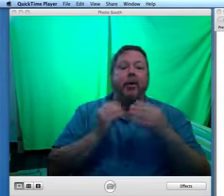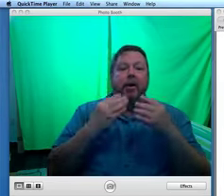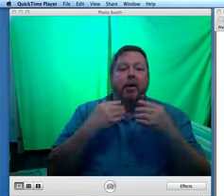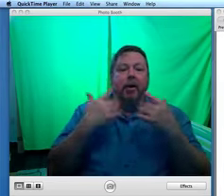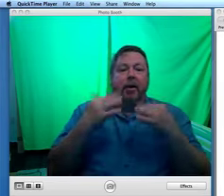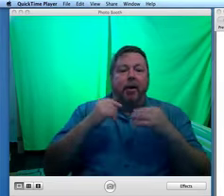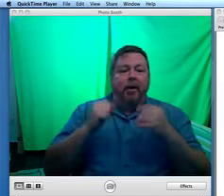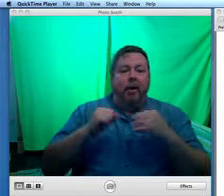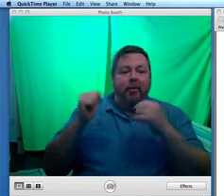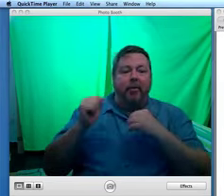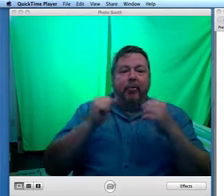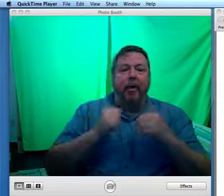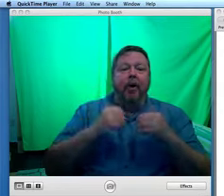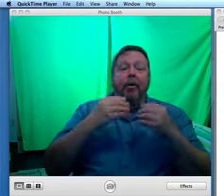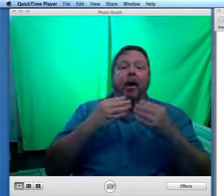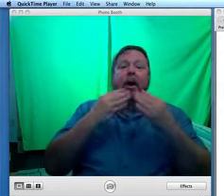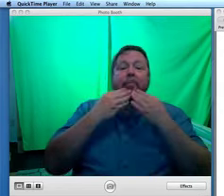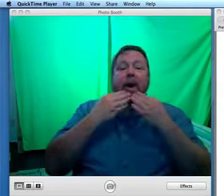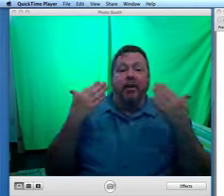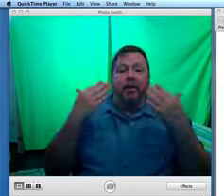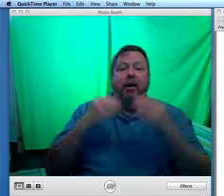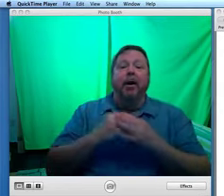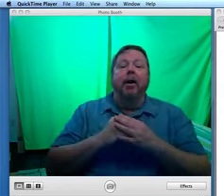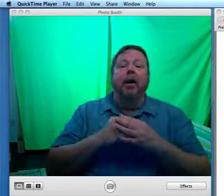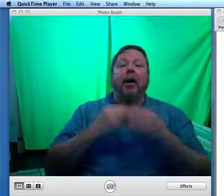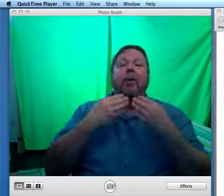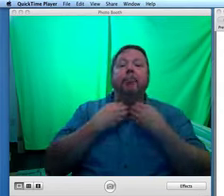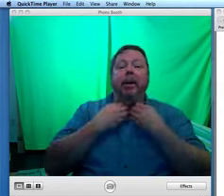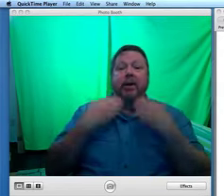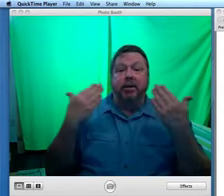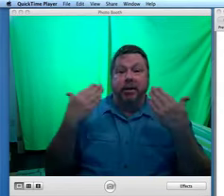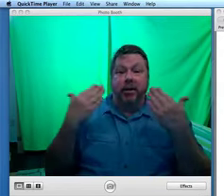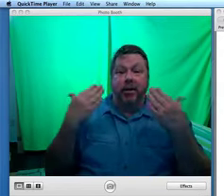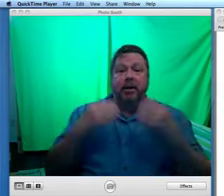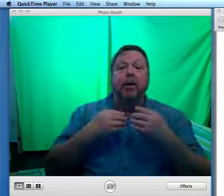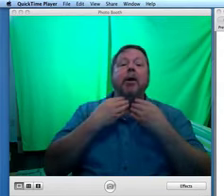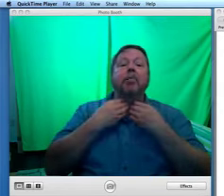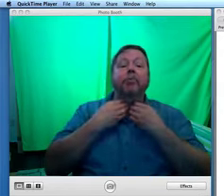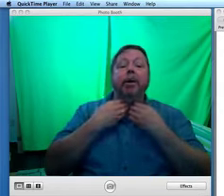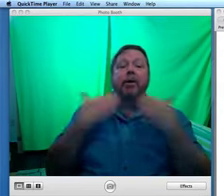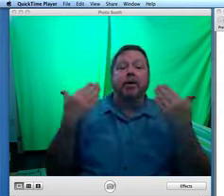Okay, and then a step to the right. Okay, bet. Bit.